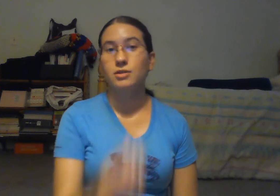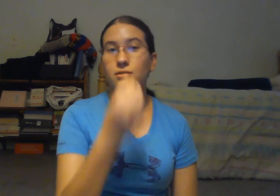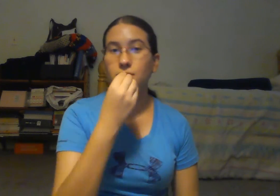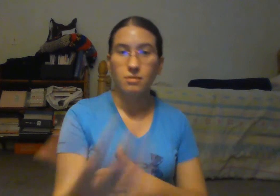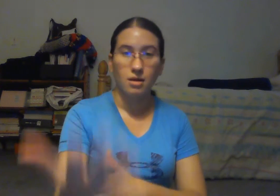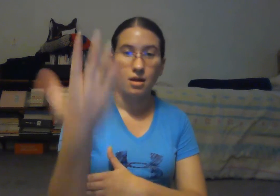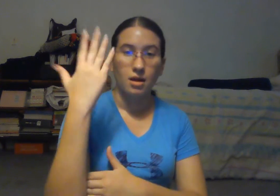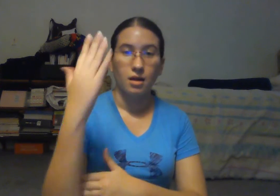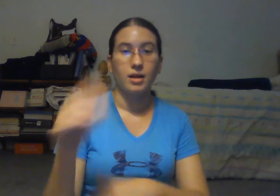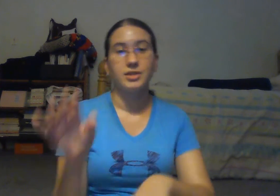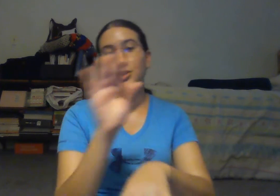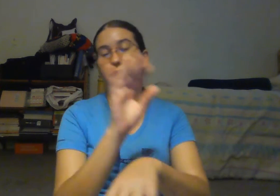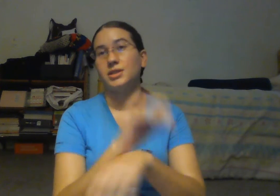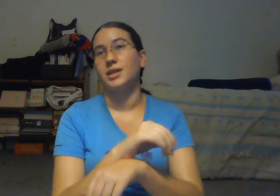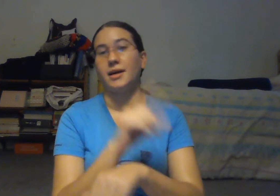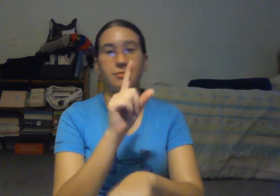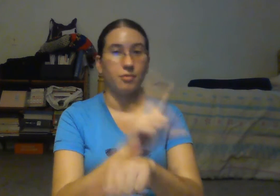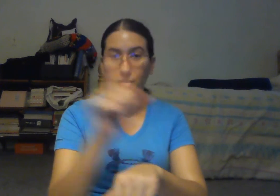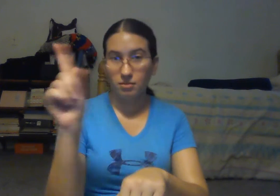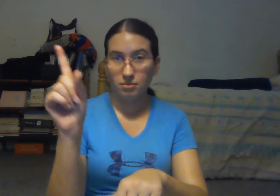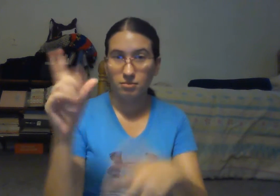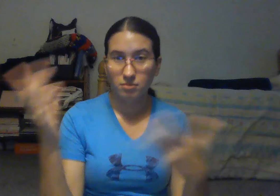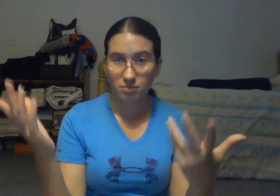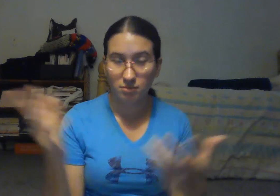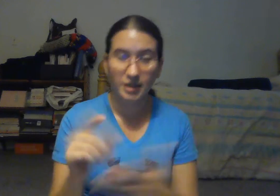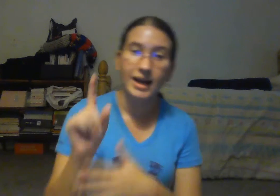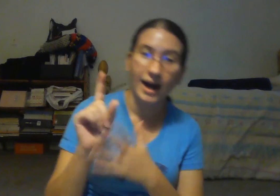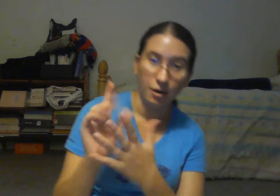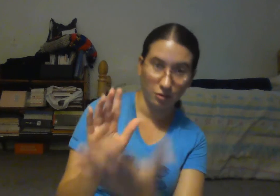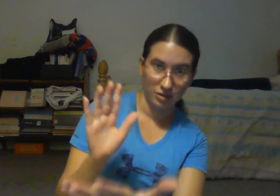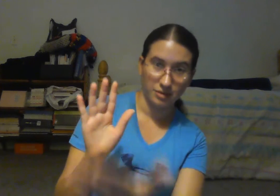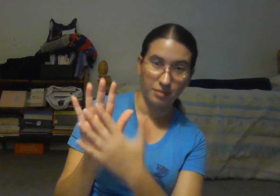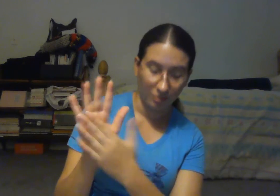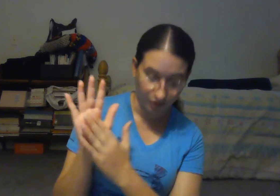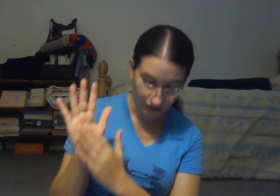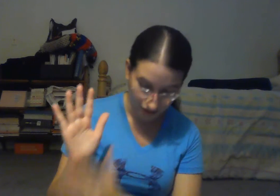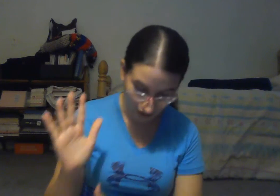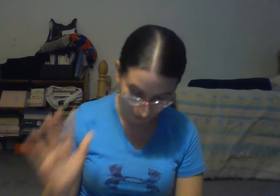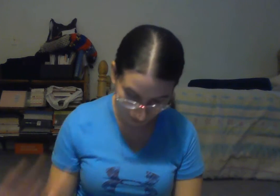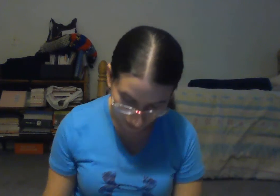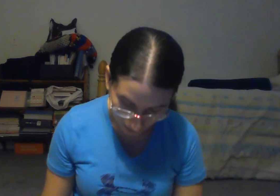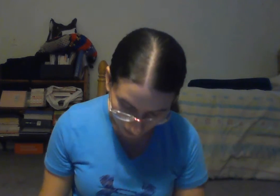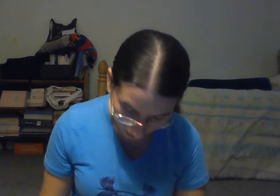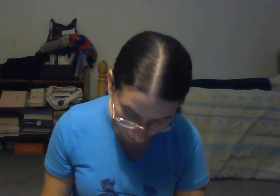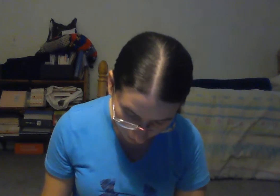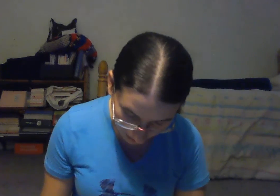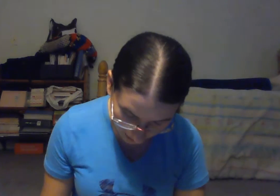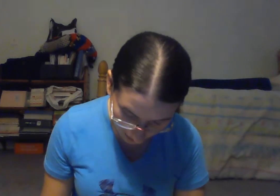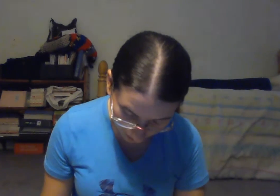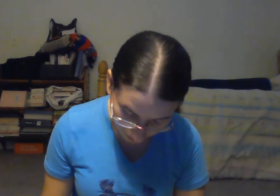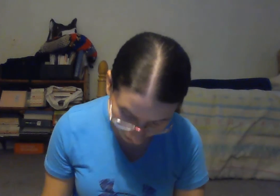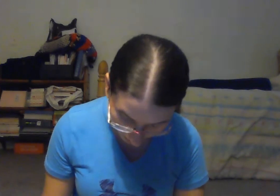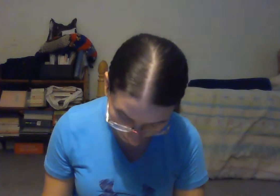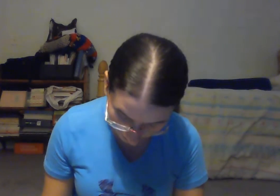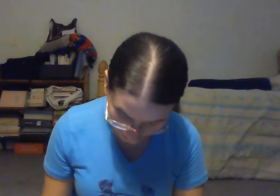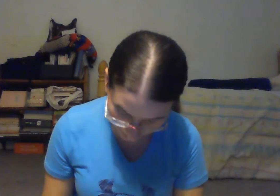so lunch is at 1. Right? Outward. Palm orientation outward. I wait until 5, I give